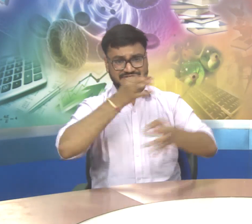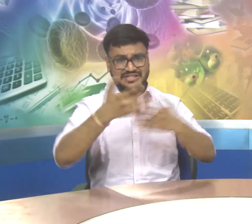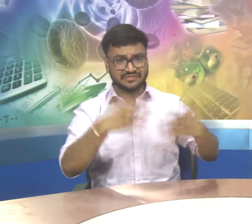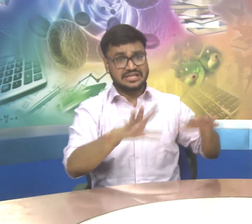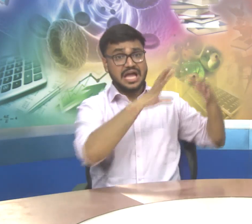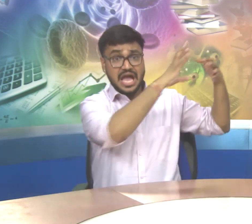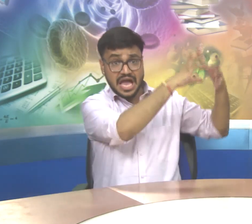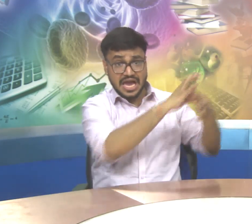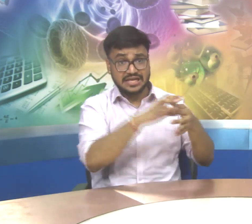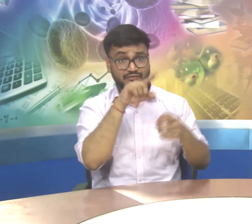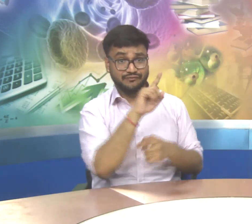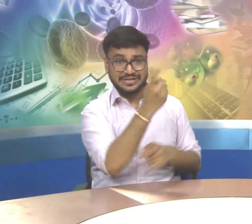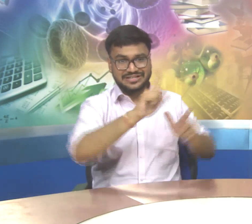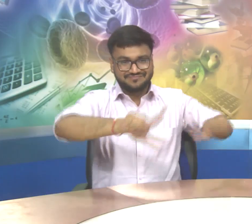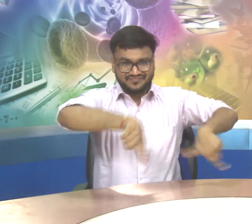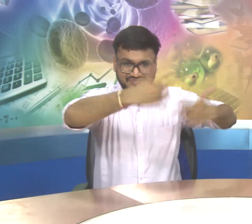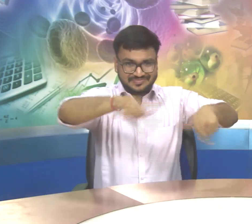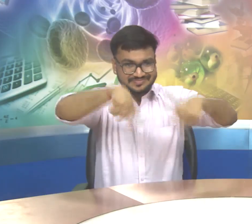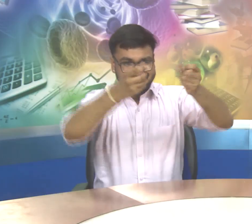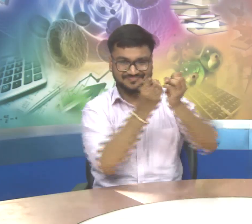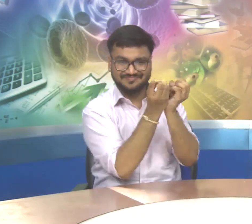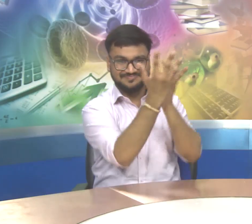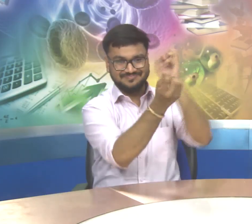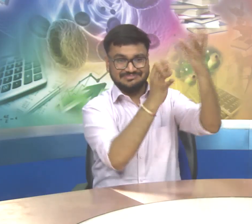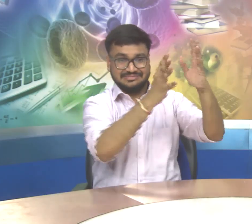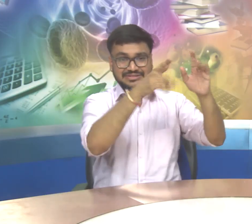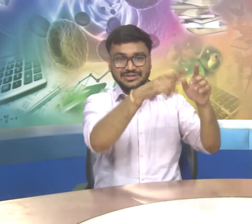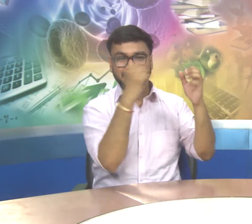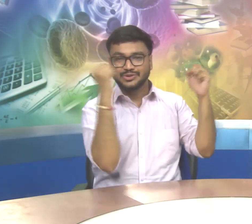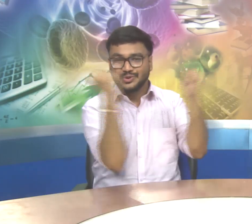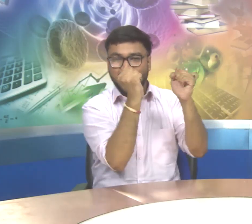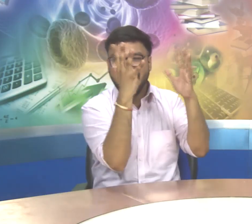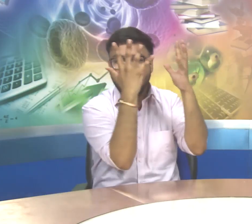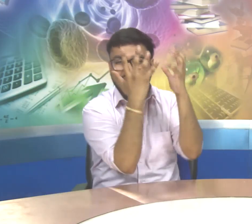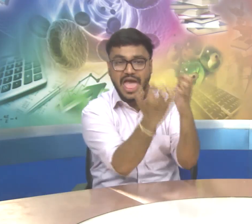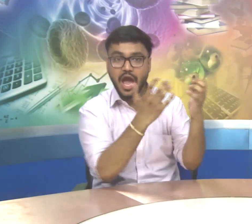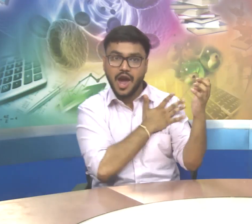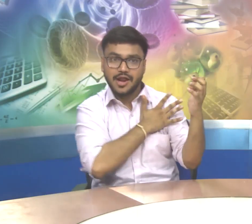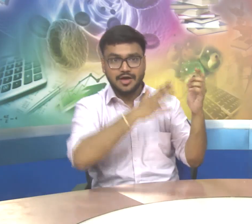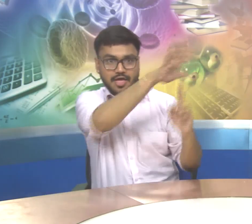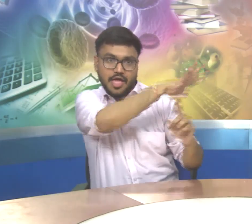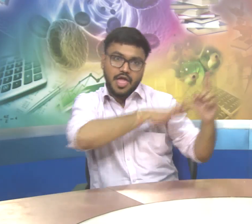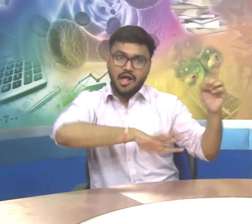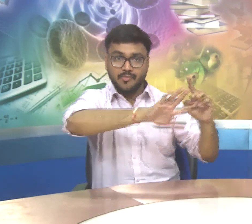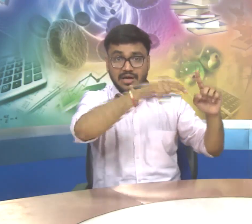Here is a picture, visual explanation of how coal is formed.